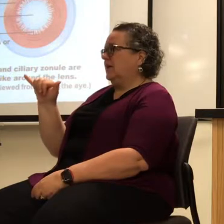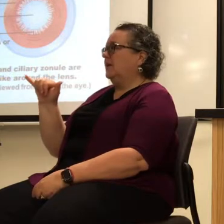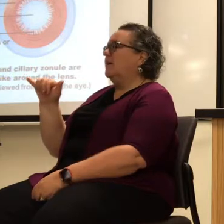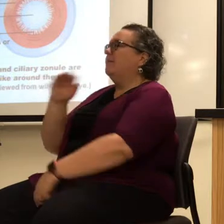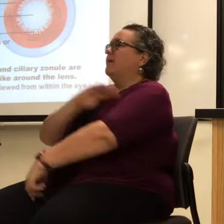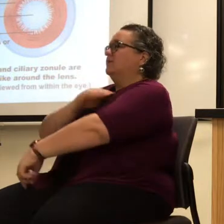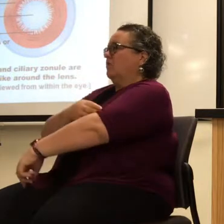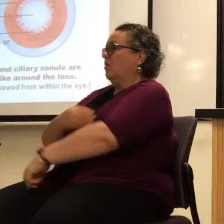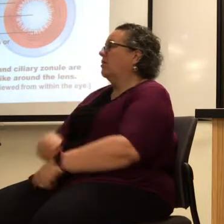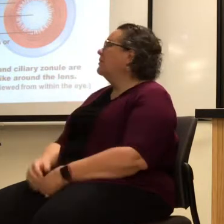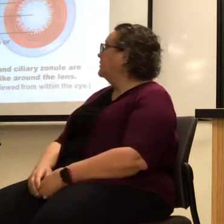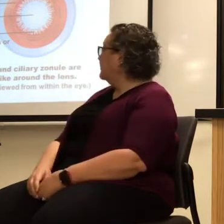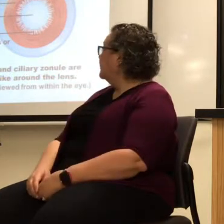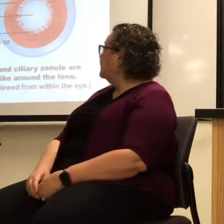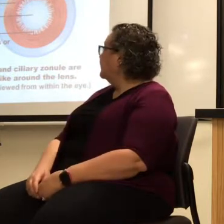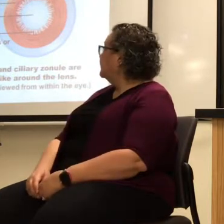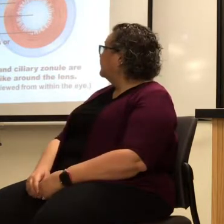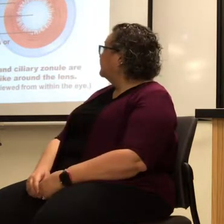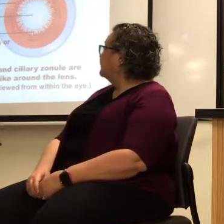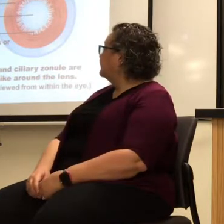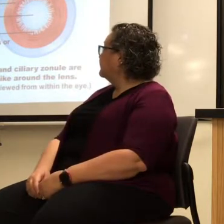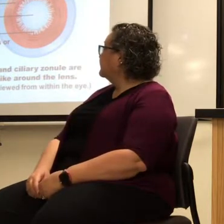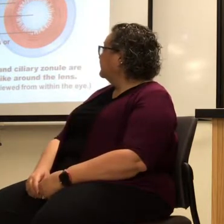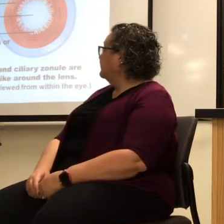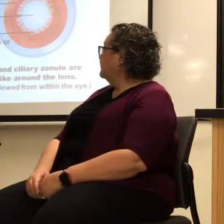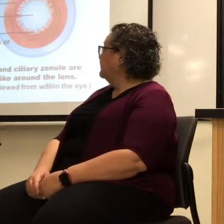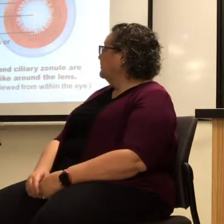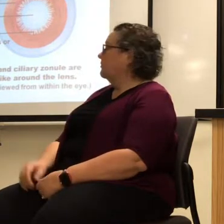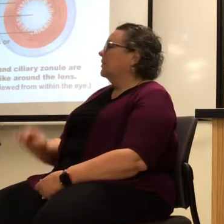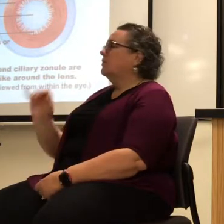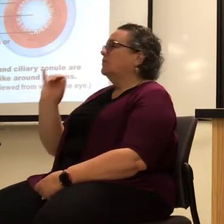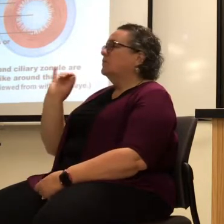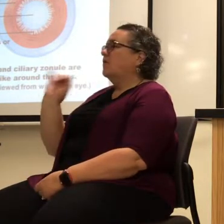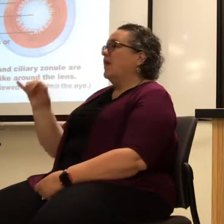So this oculomotor nerve innervates